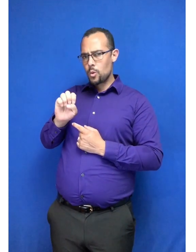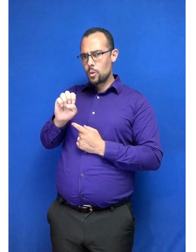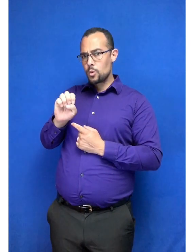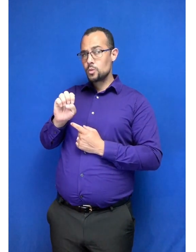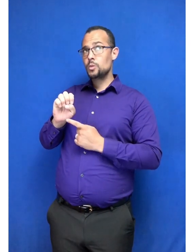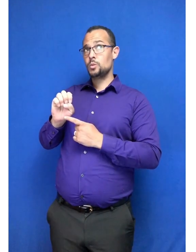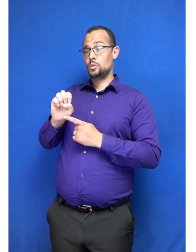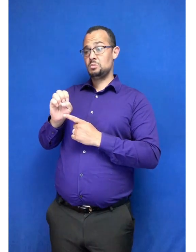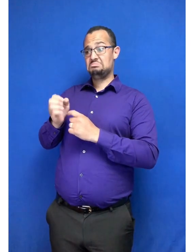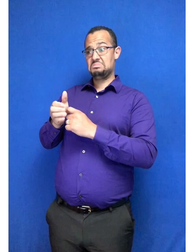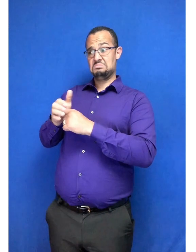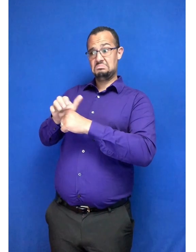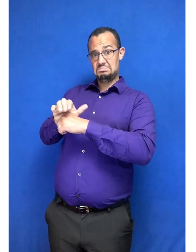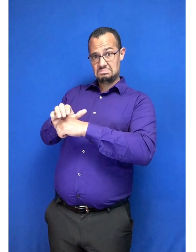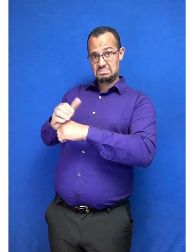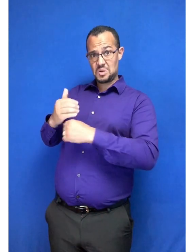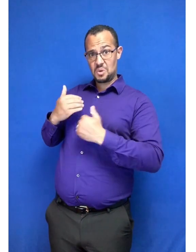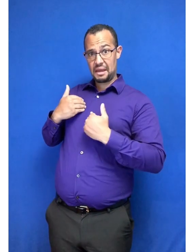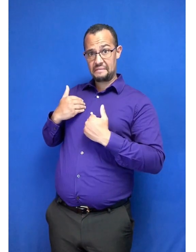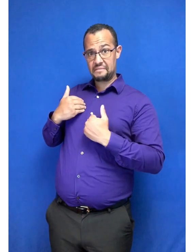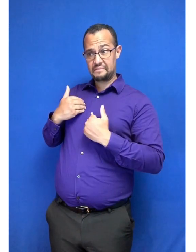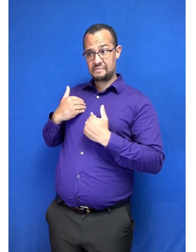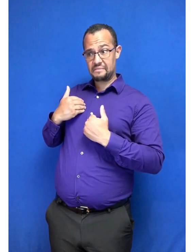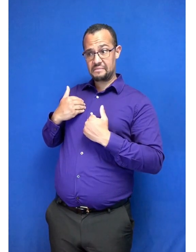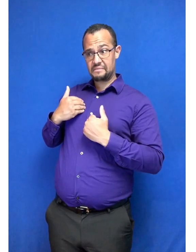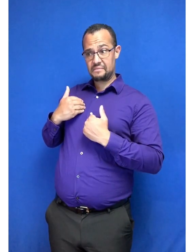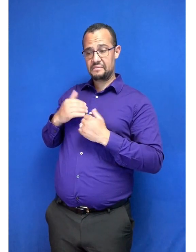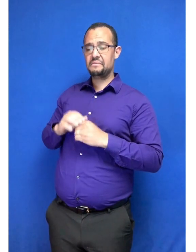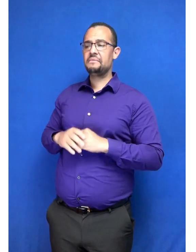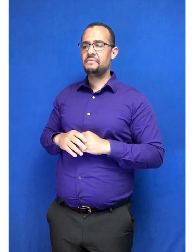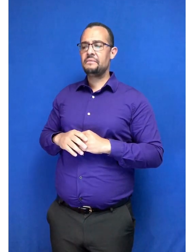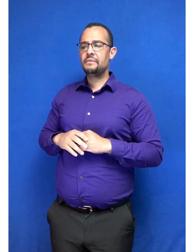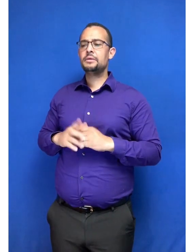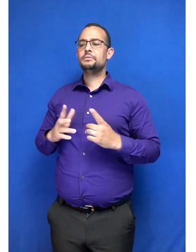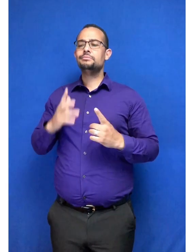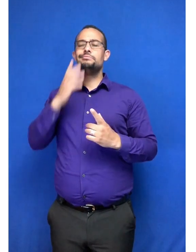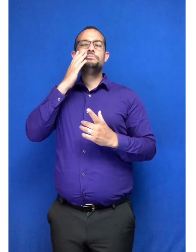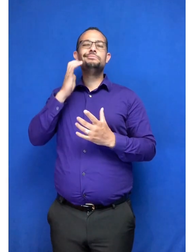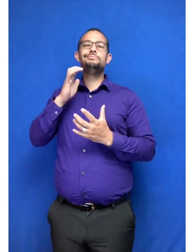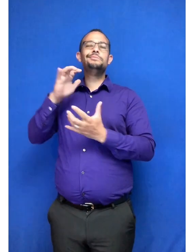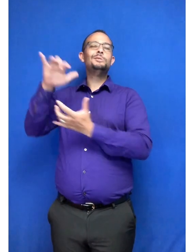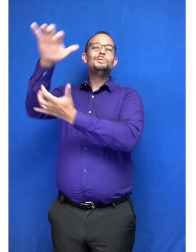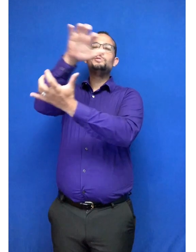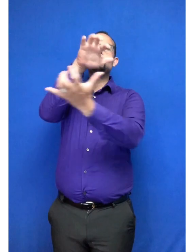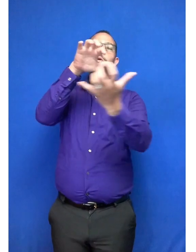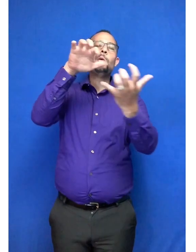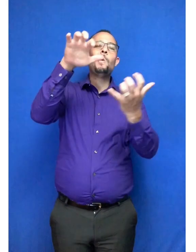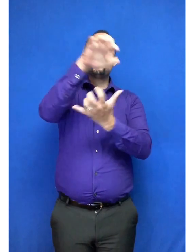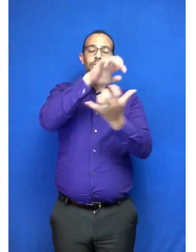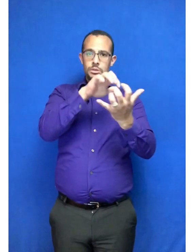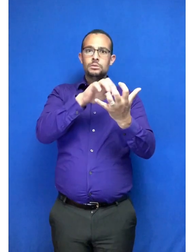It's important to know, do you have a sinkhole coverage in your policy? Because the storms, all the water movement, sinkholes